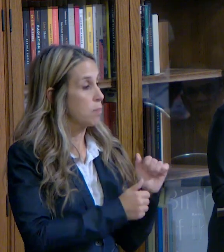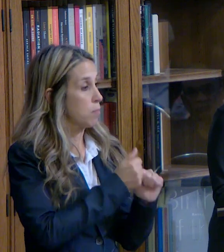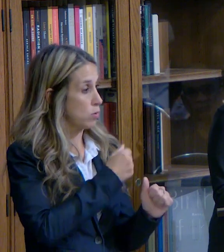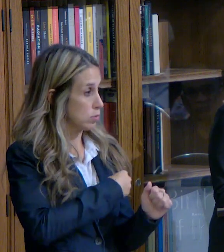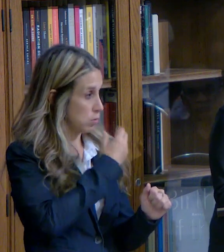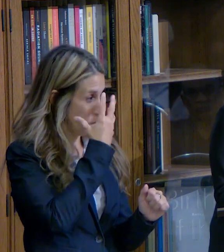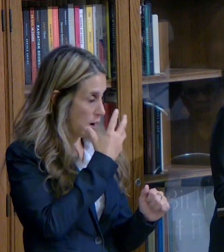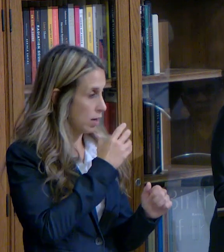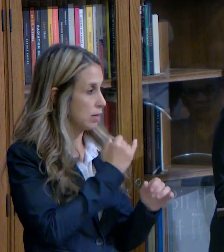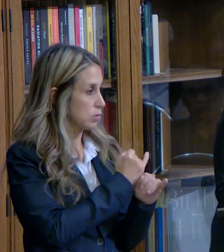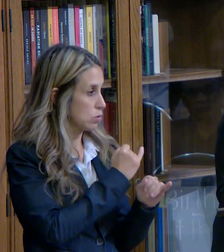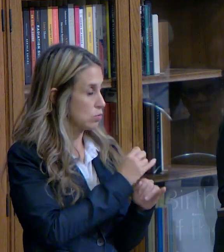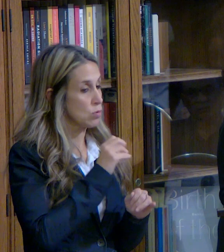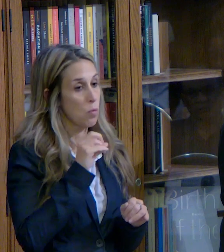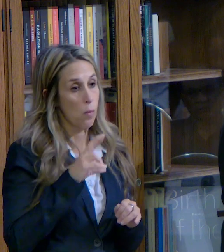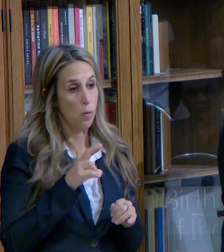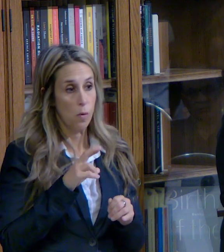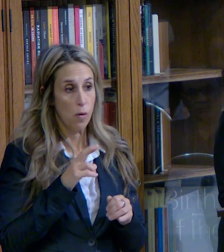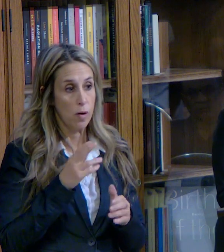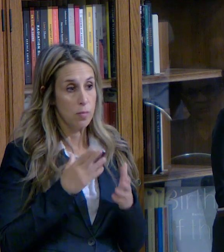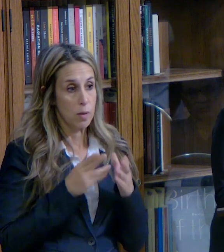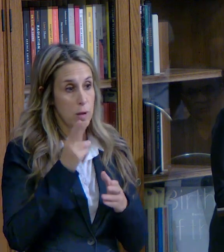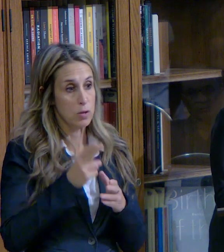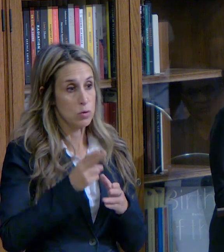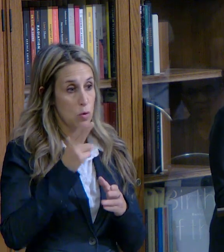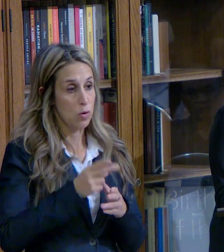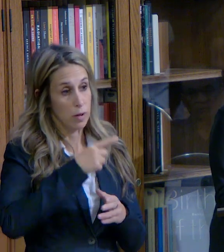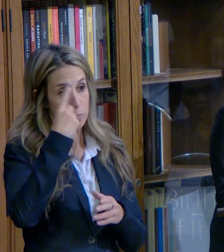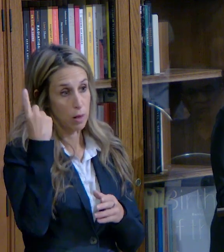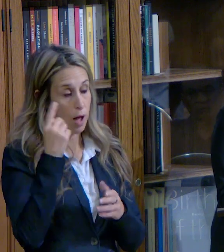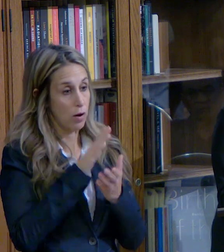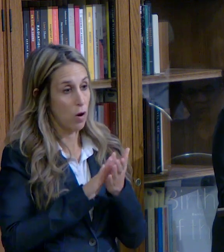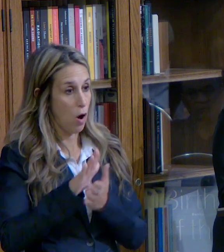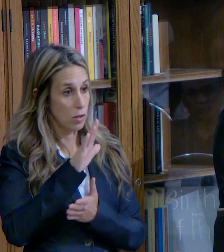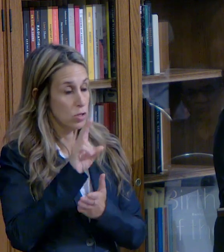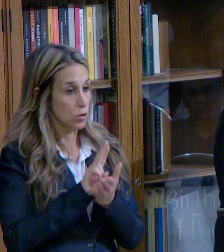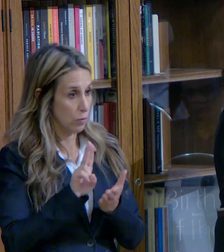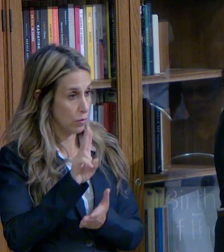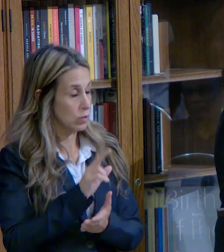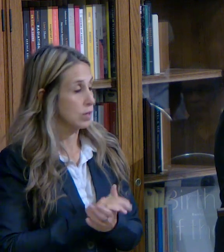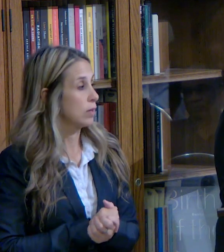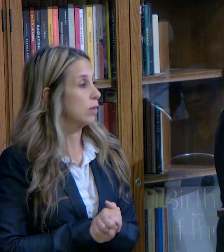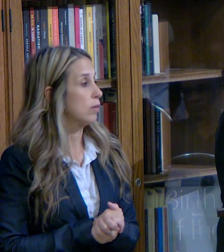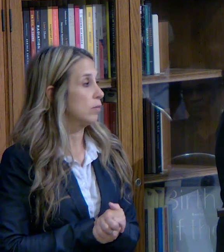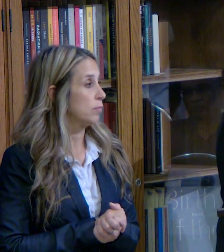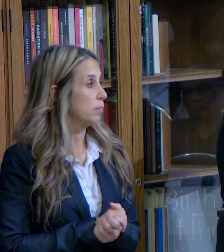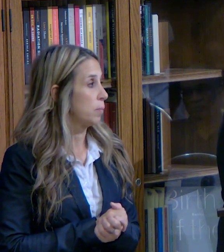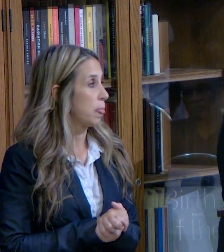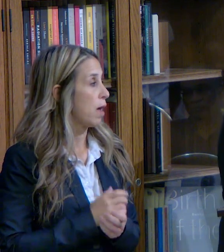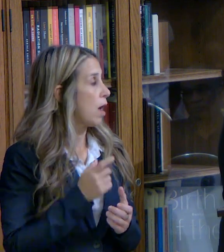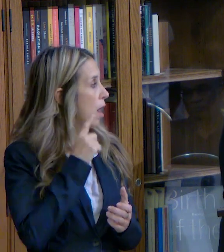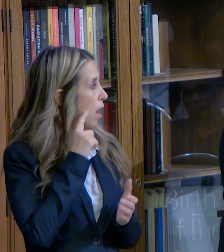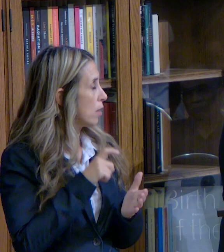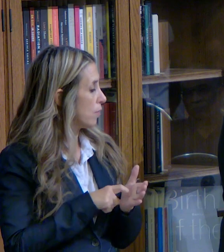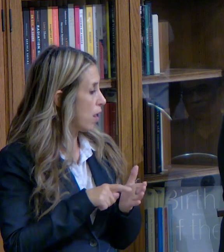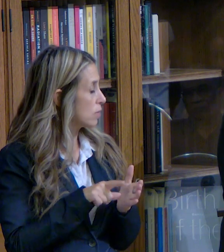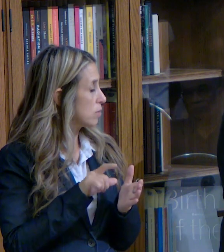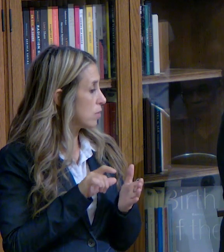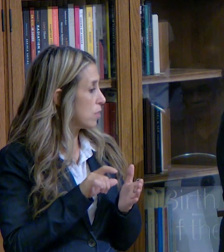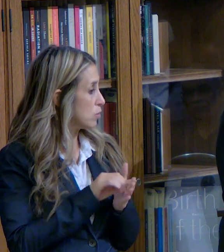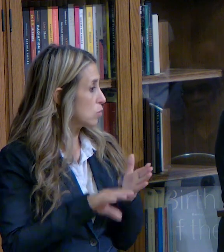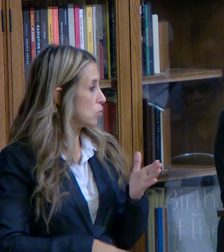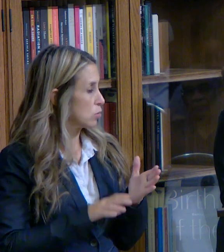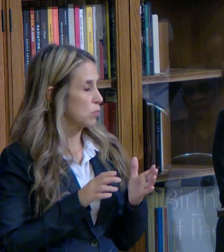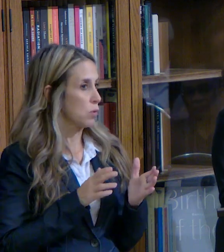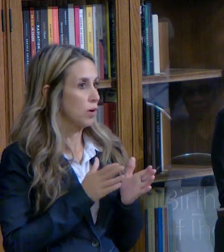white institution or an historically black College University I found the student were eager